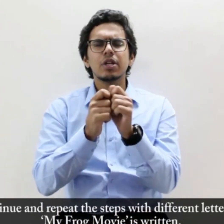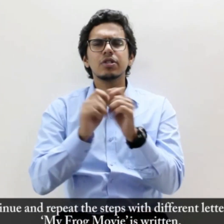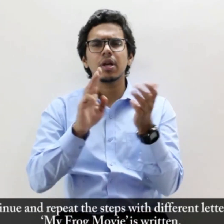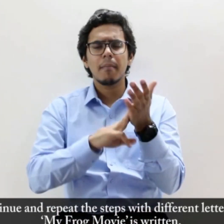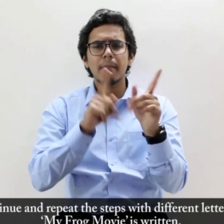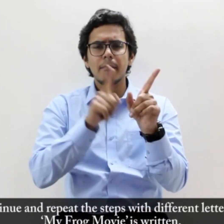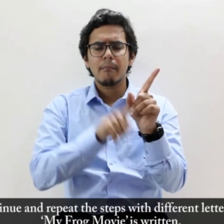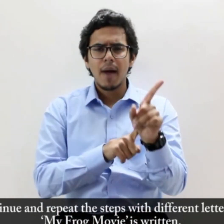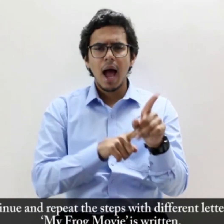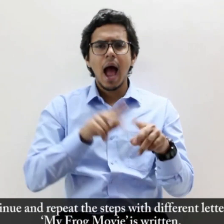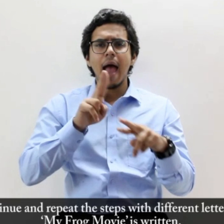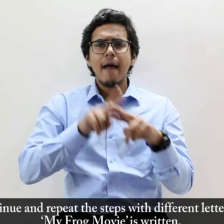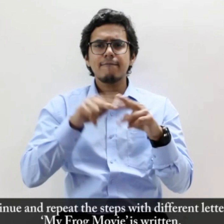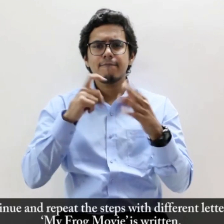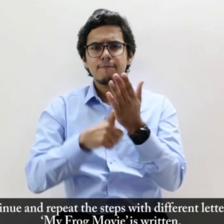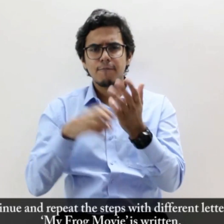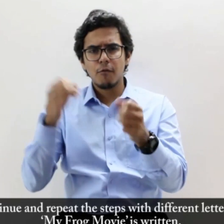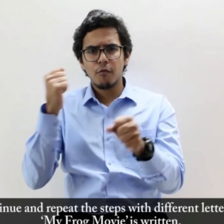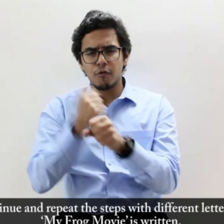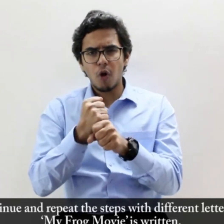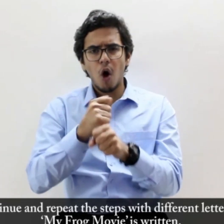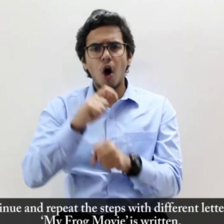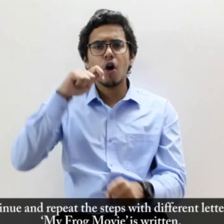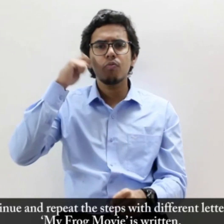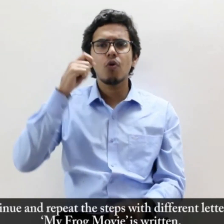My Frog Movie is written.